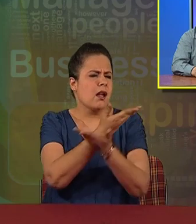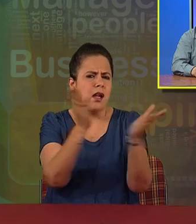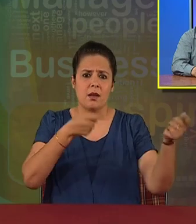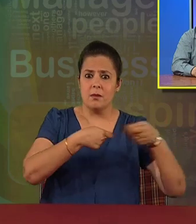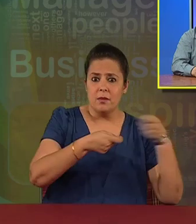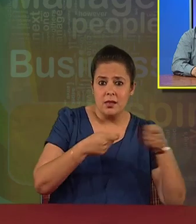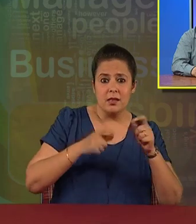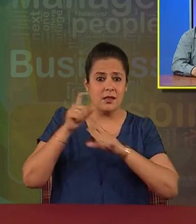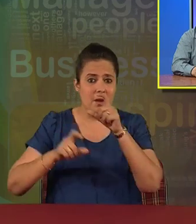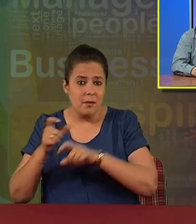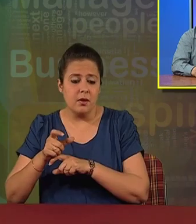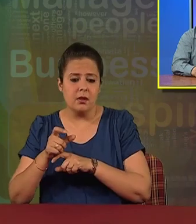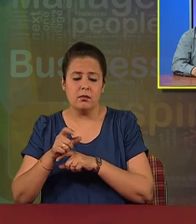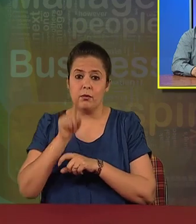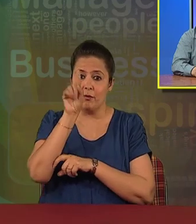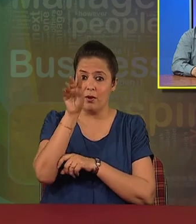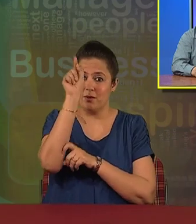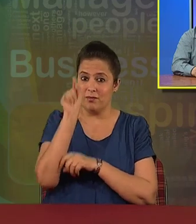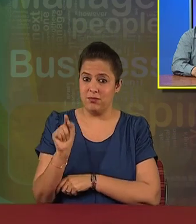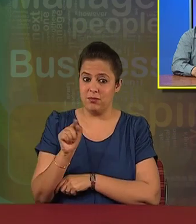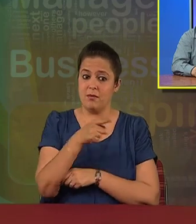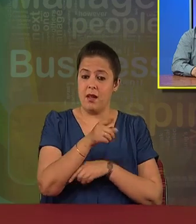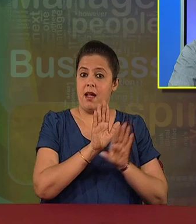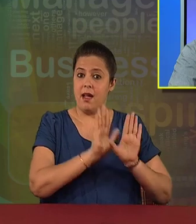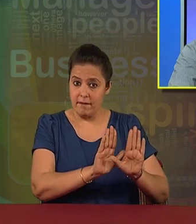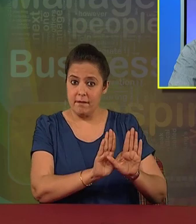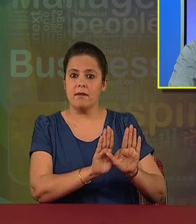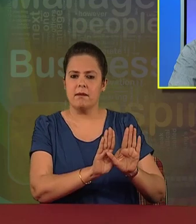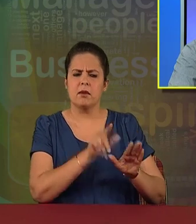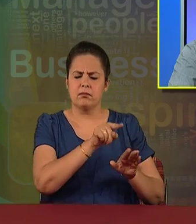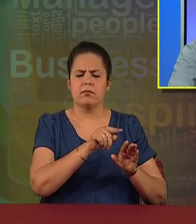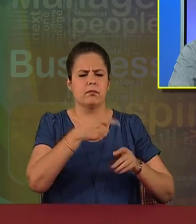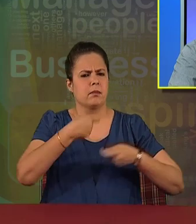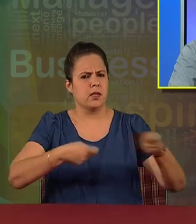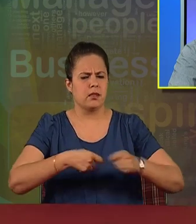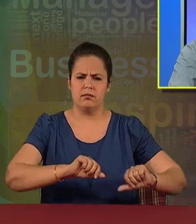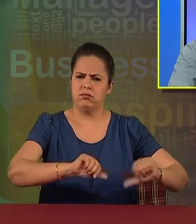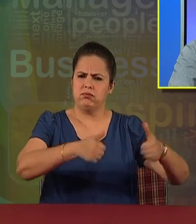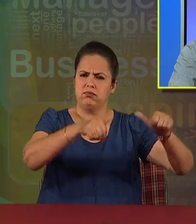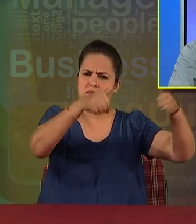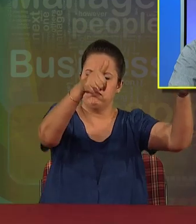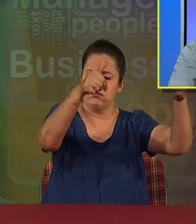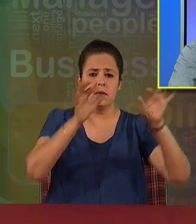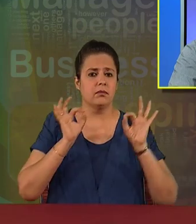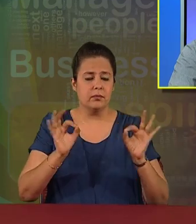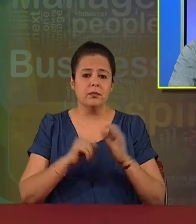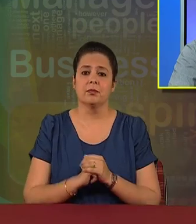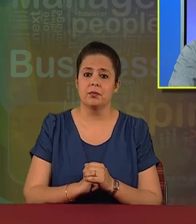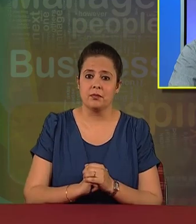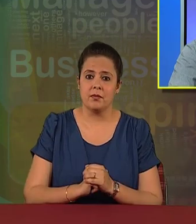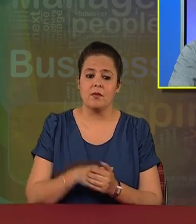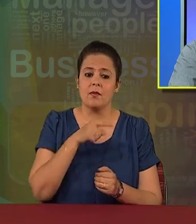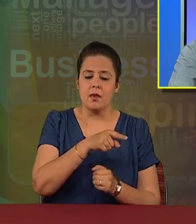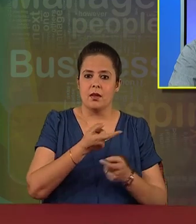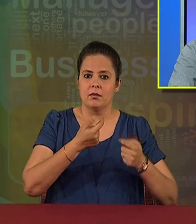the business is having all these principles, then certainly the business will be able to manage itself very well, and they